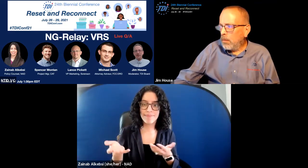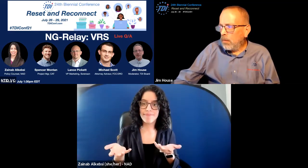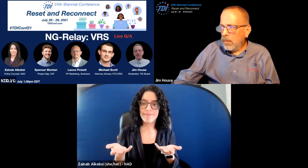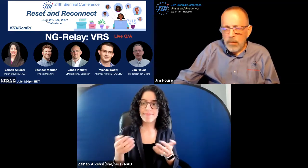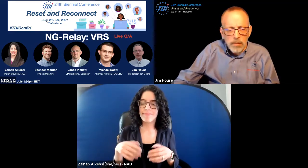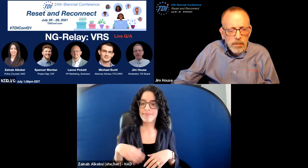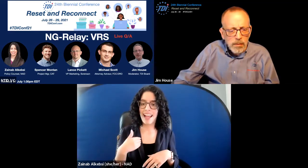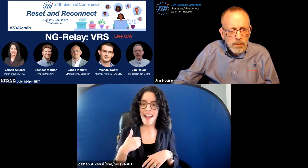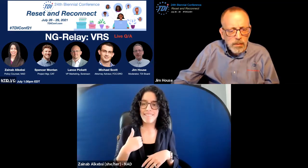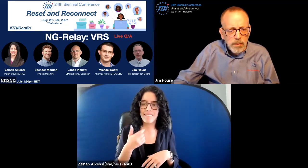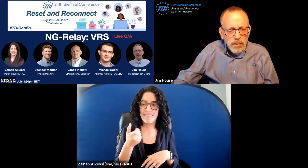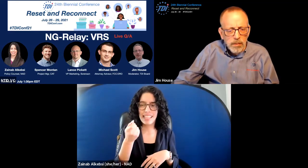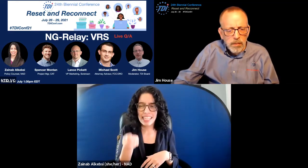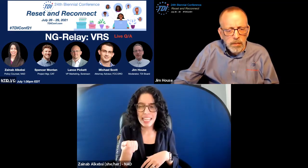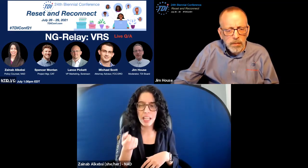stagnant.